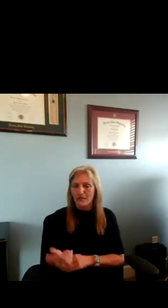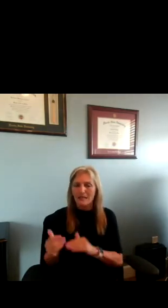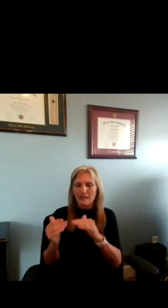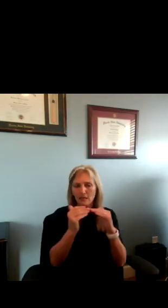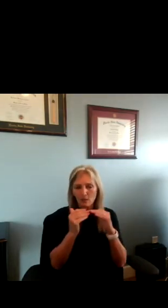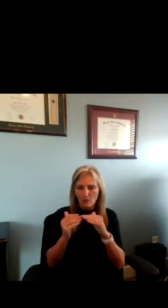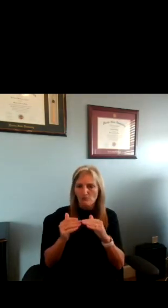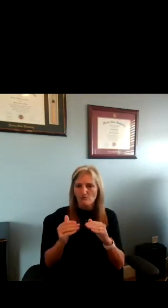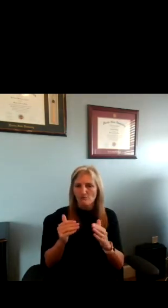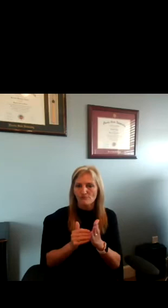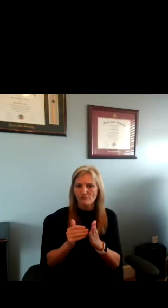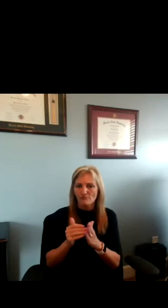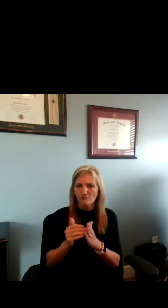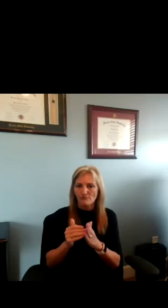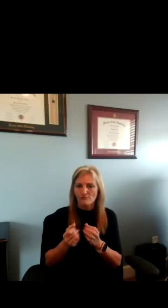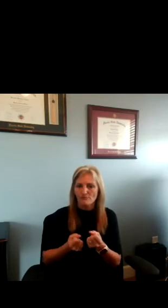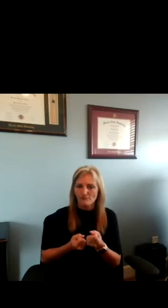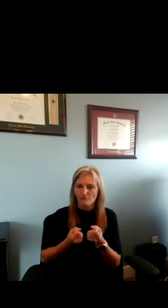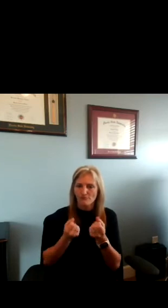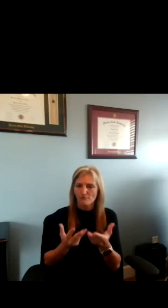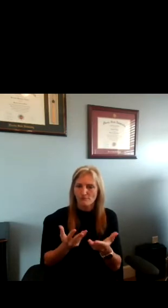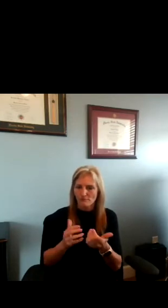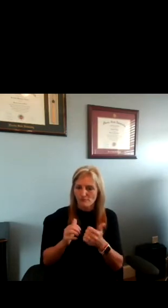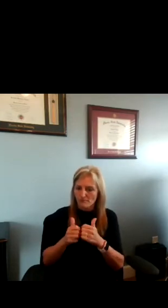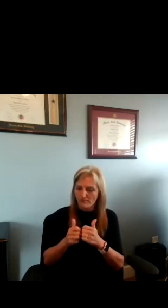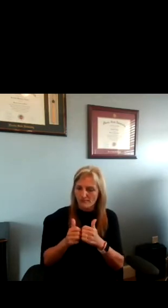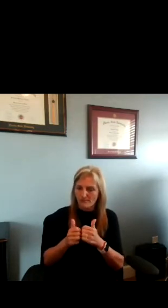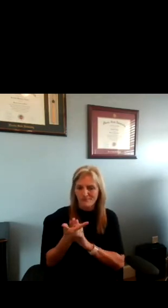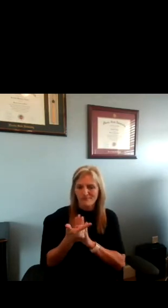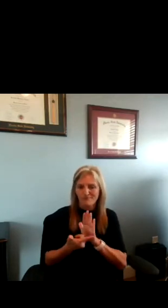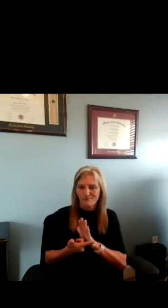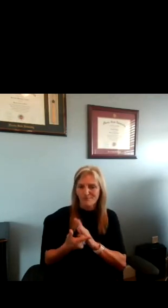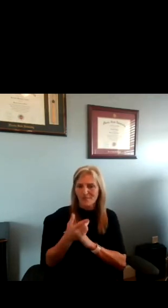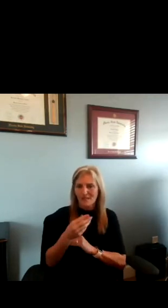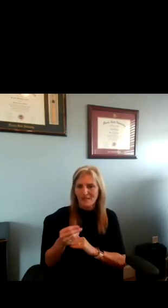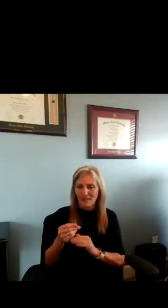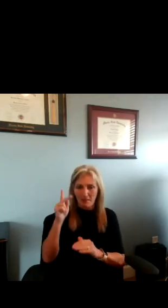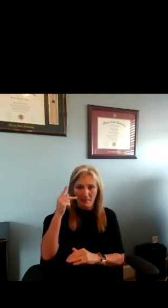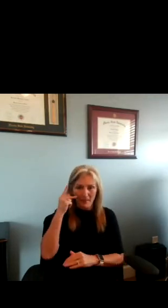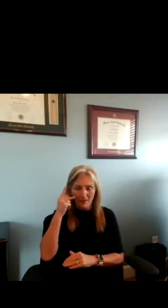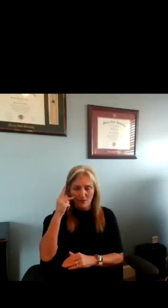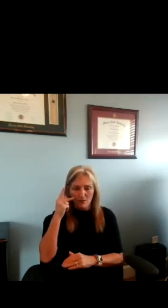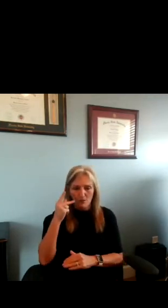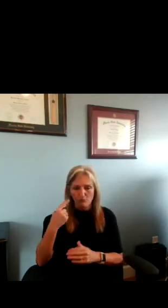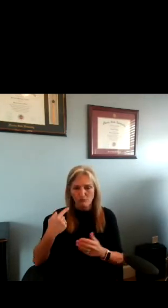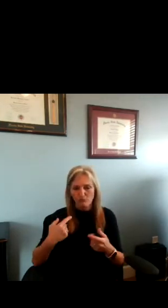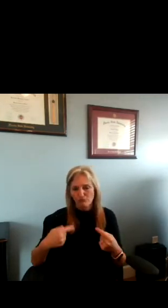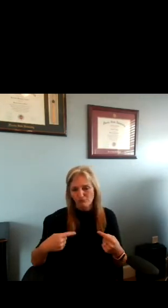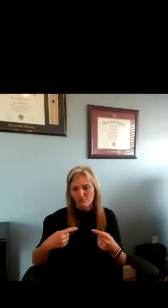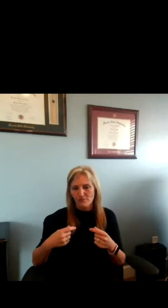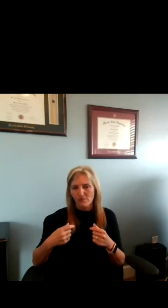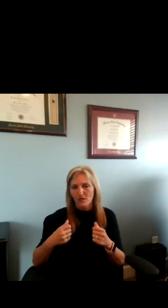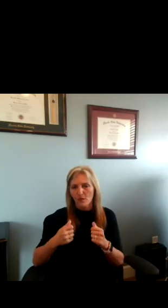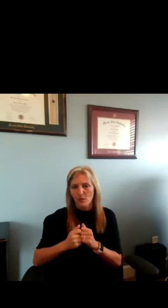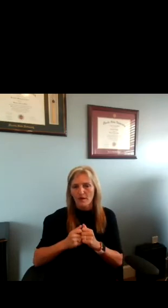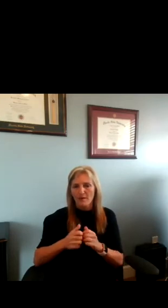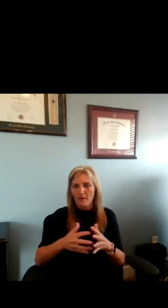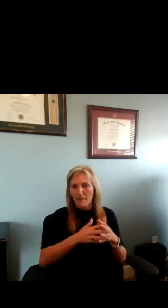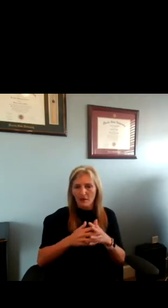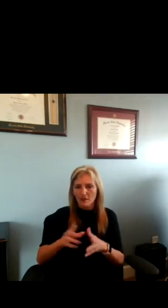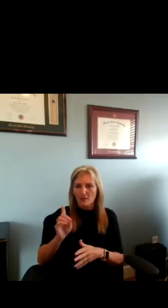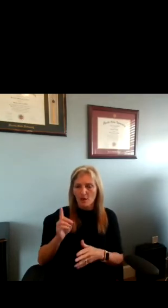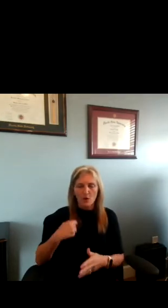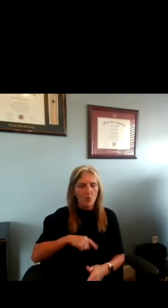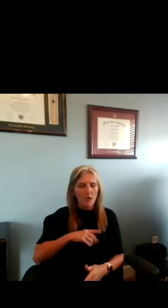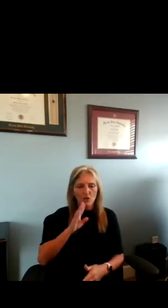Equality is often expressed in the legal and political rhetoric of American democracy. We talk about